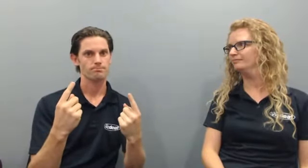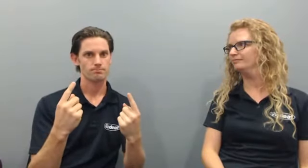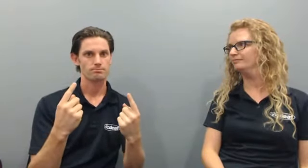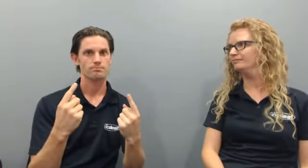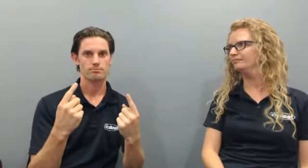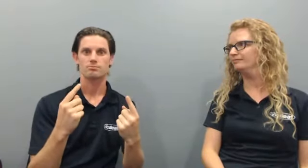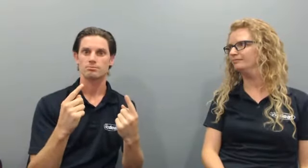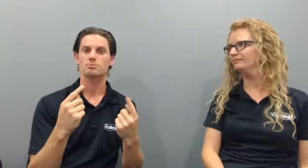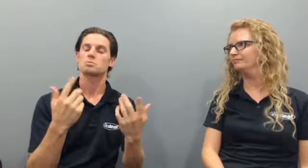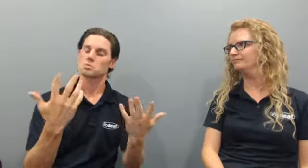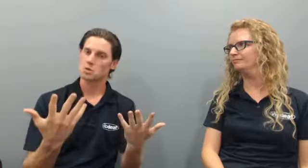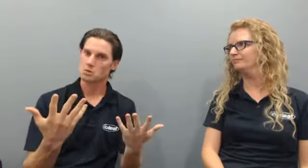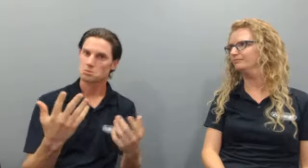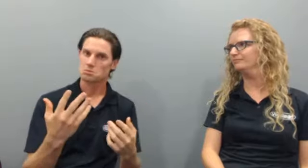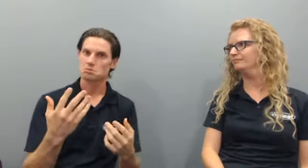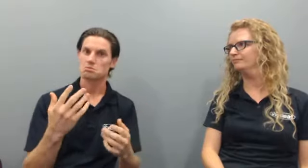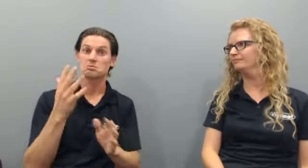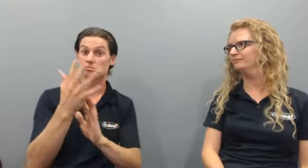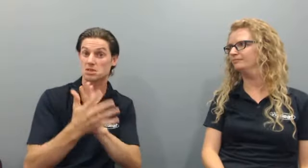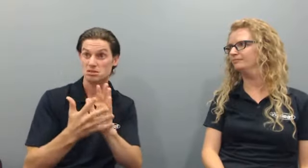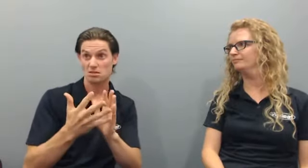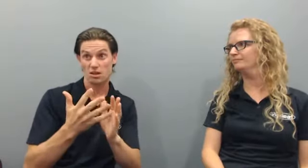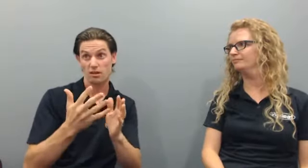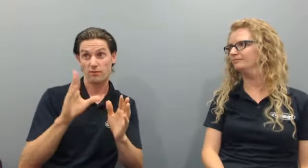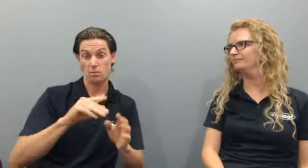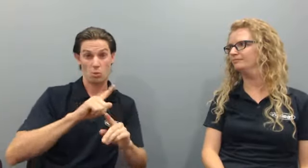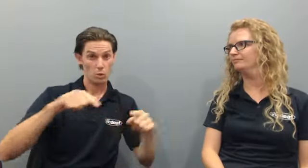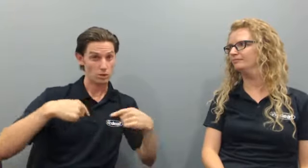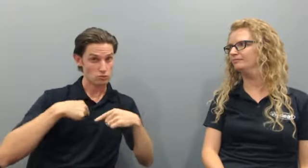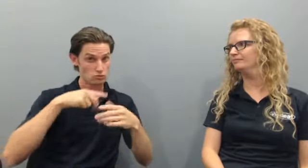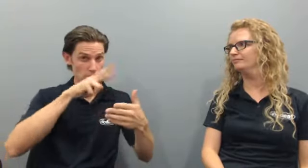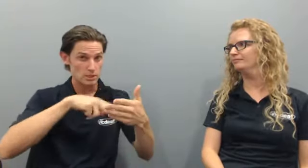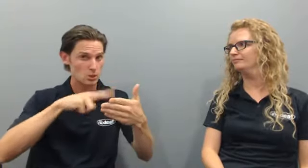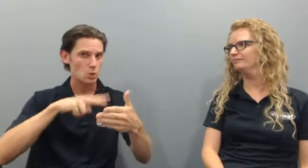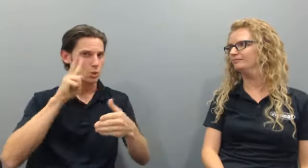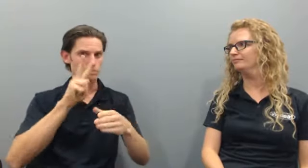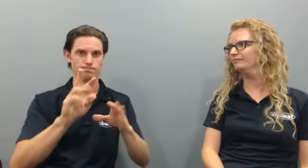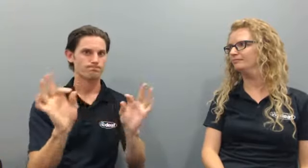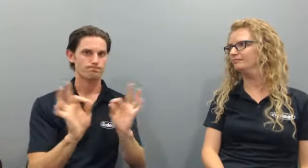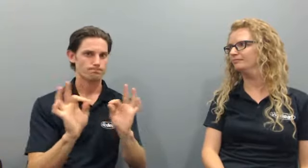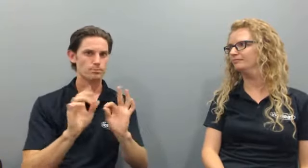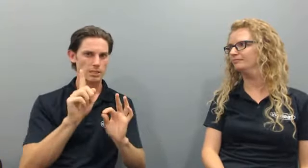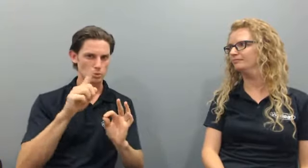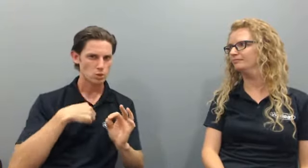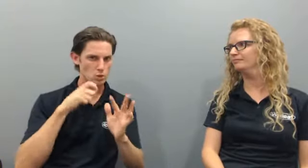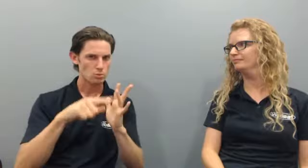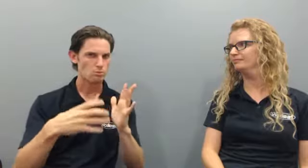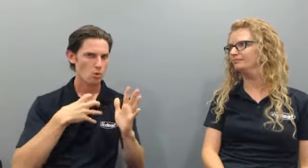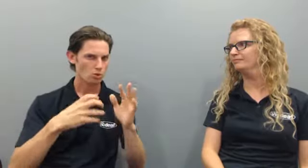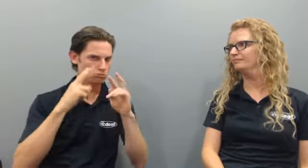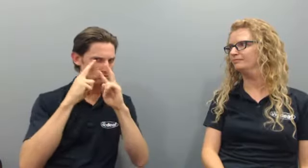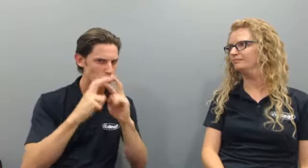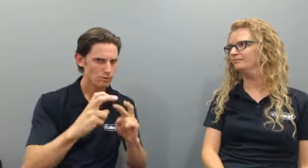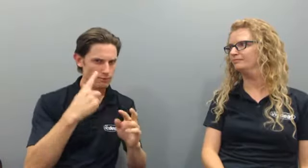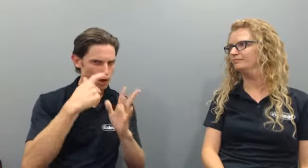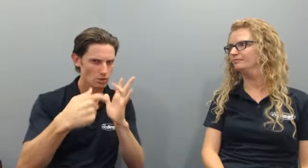members cannot interpret for you and be paid by the NDIS. what we've read up on, it looks like no, it's not encouraged,